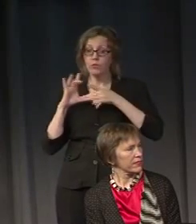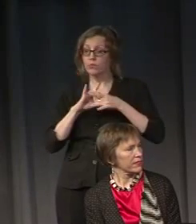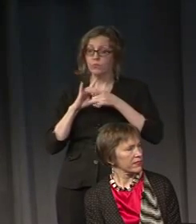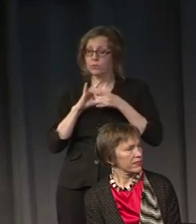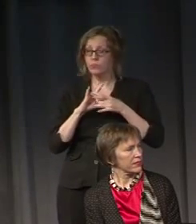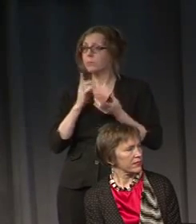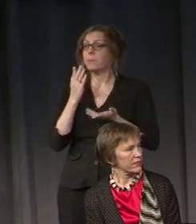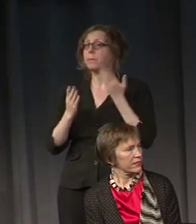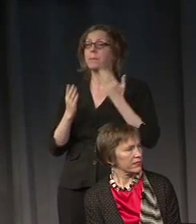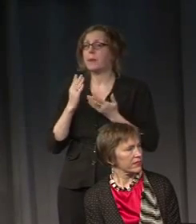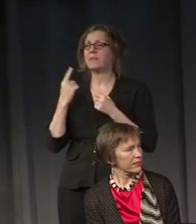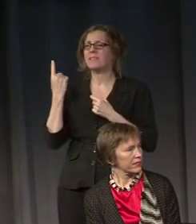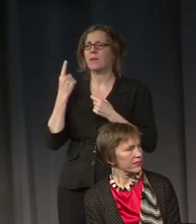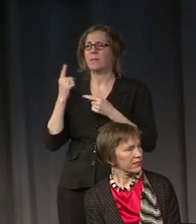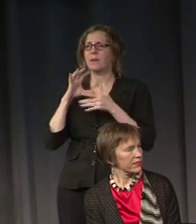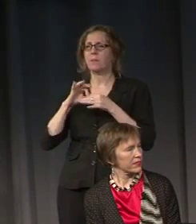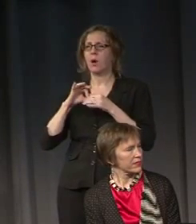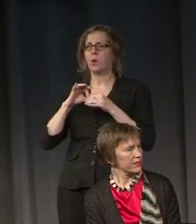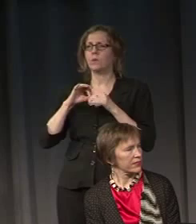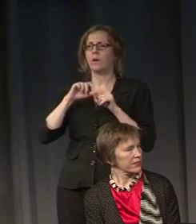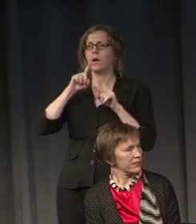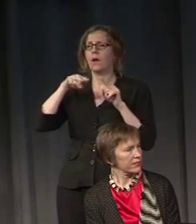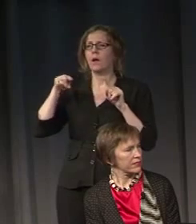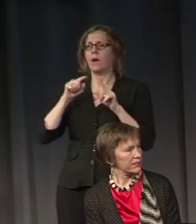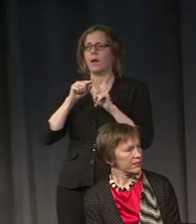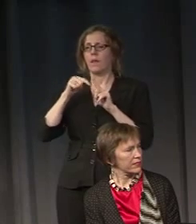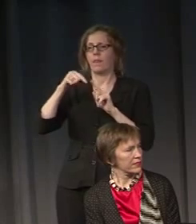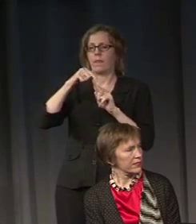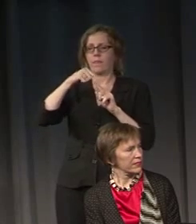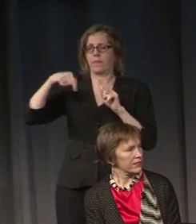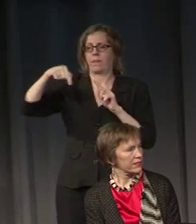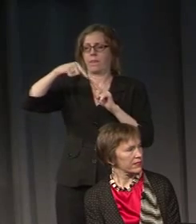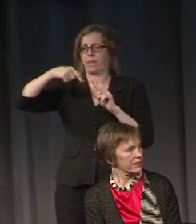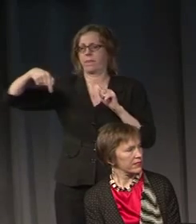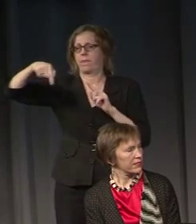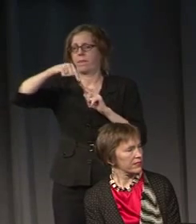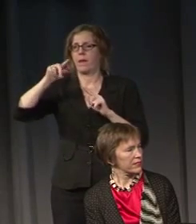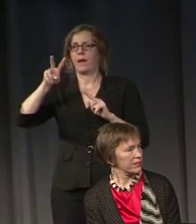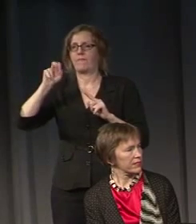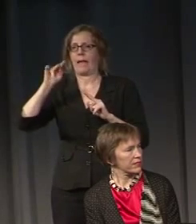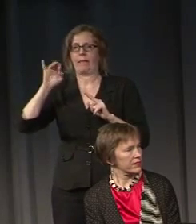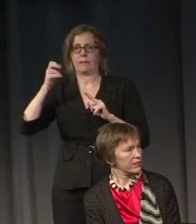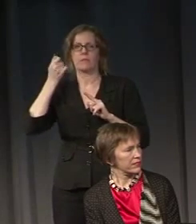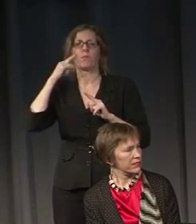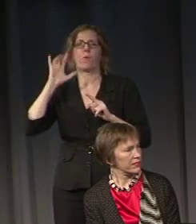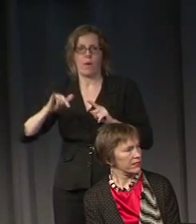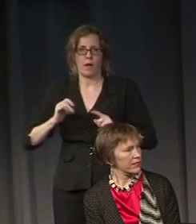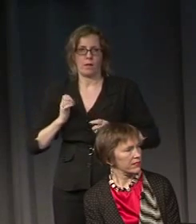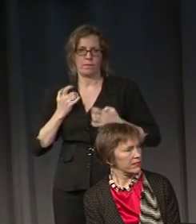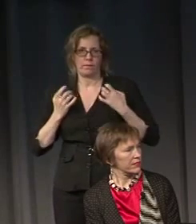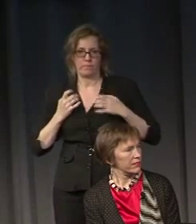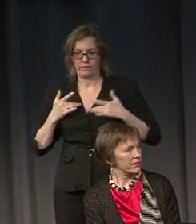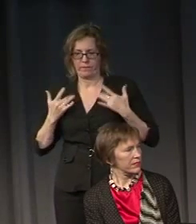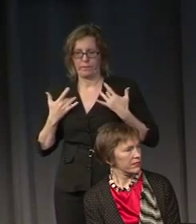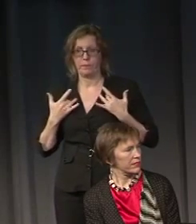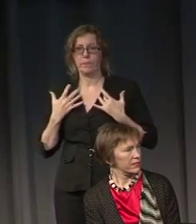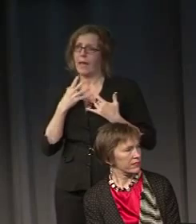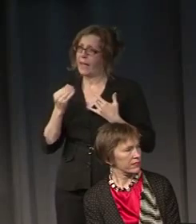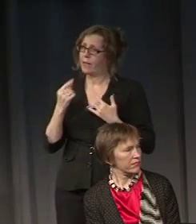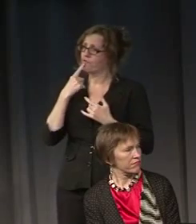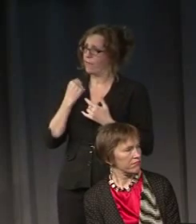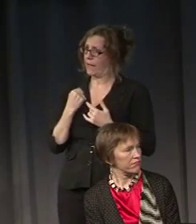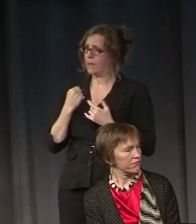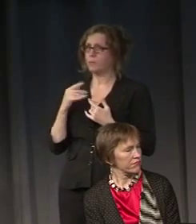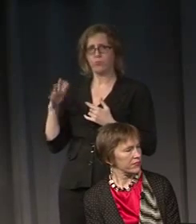second order about the valence of that emotion. So it is true cross-culturally that red is a pretty important thing. And you have some